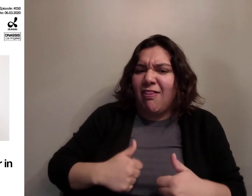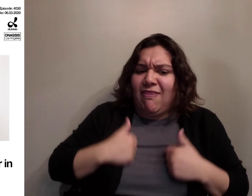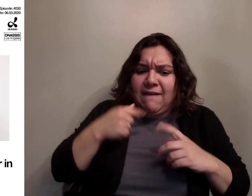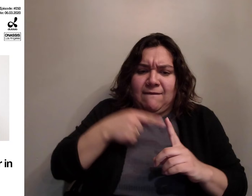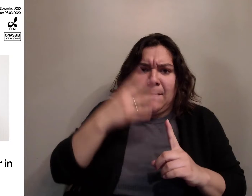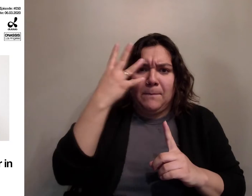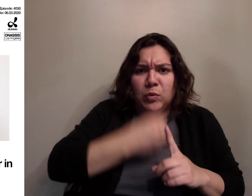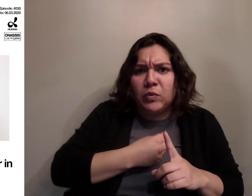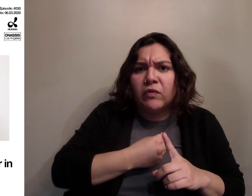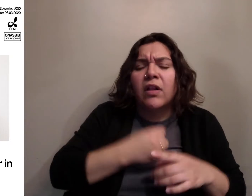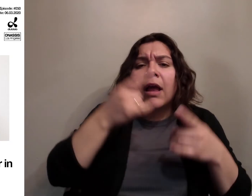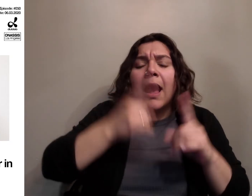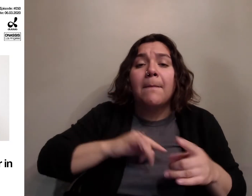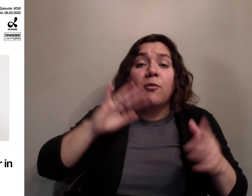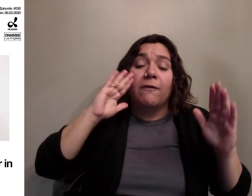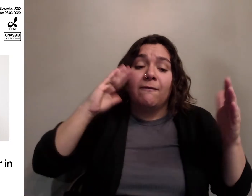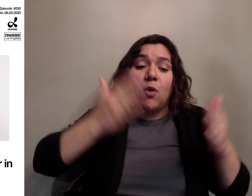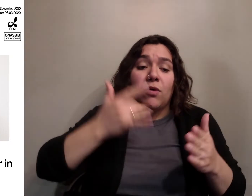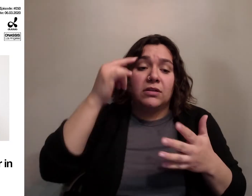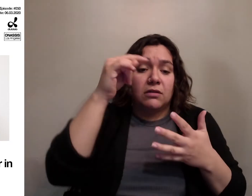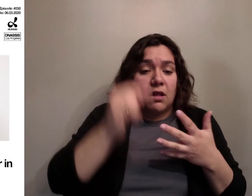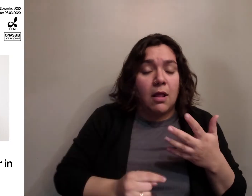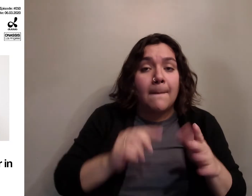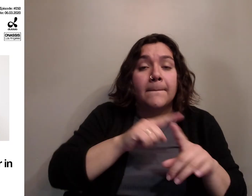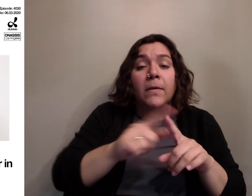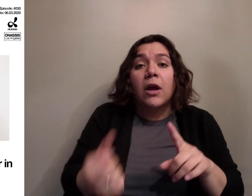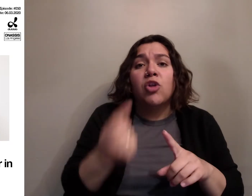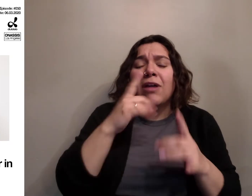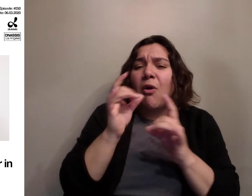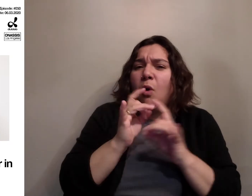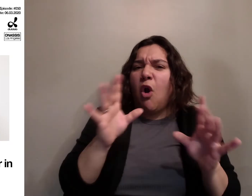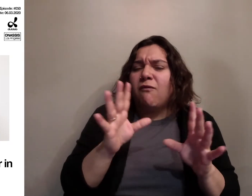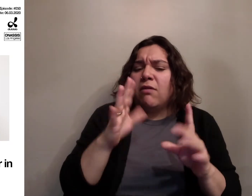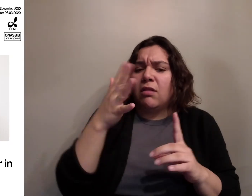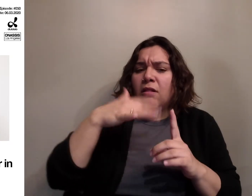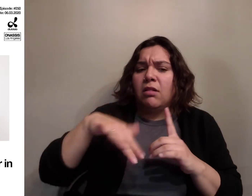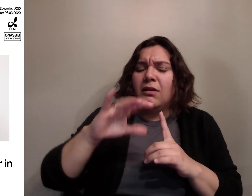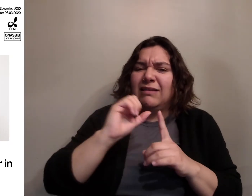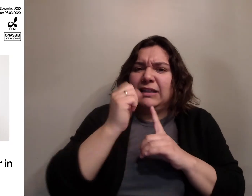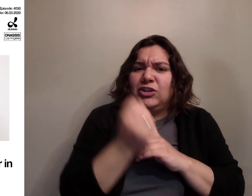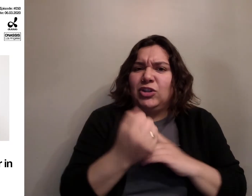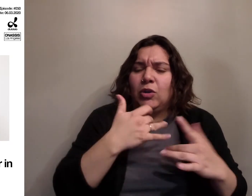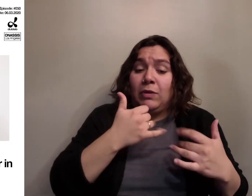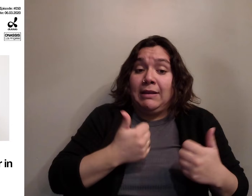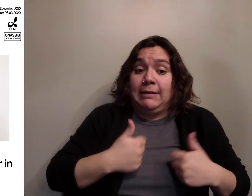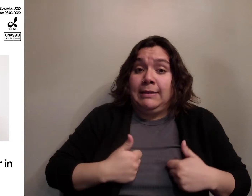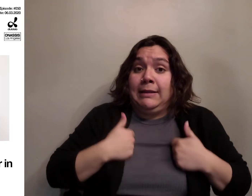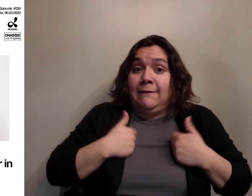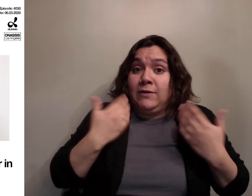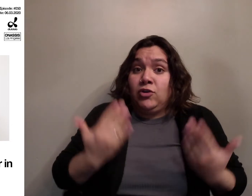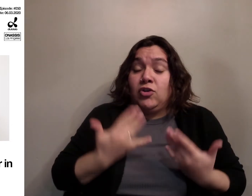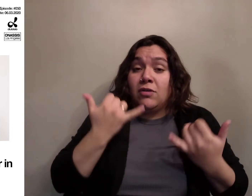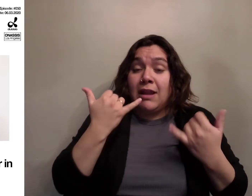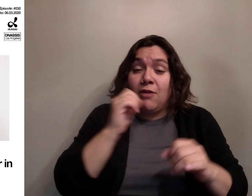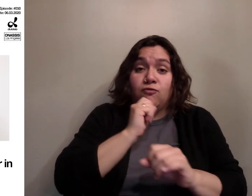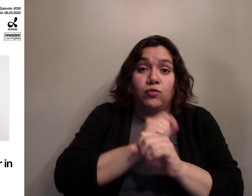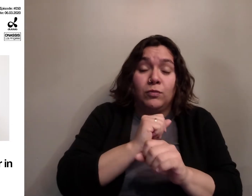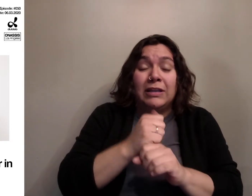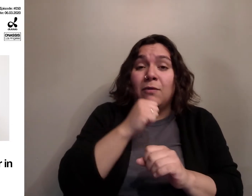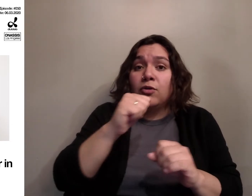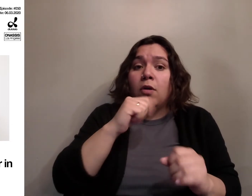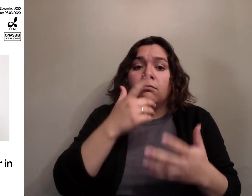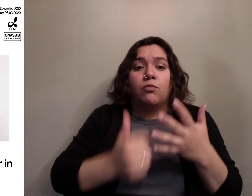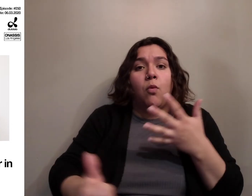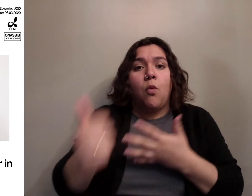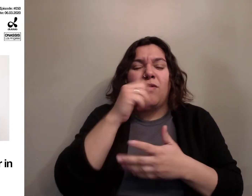you really see how lovely life is when we focus on those things, but how horrible the conditions and the